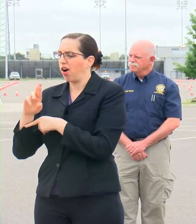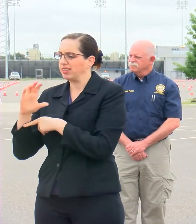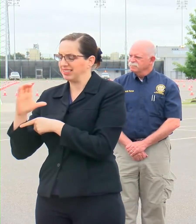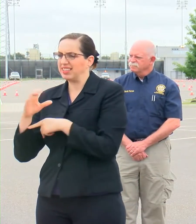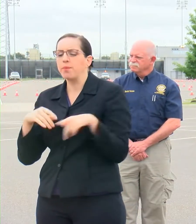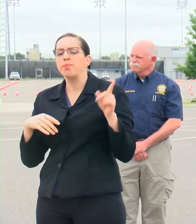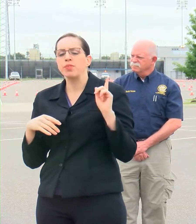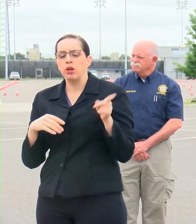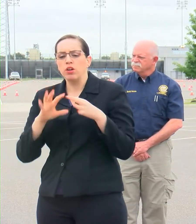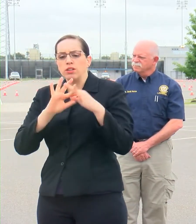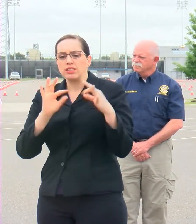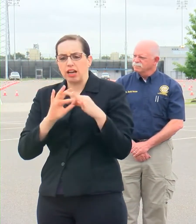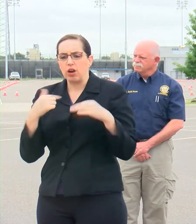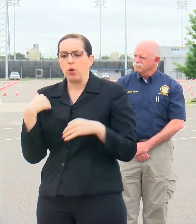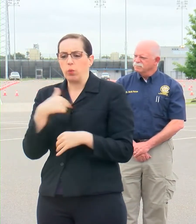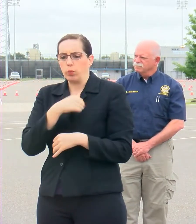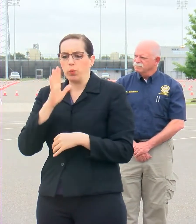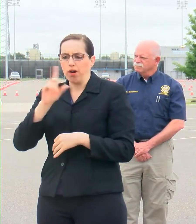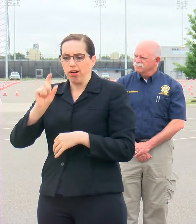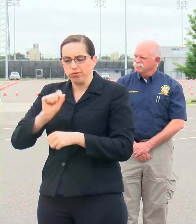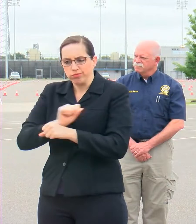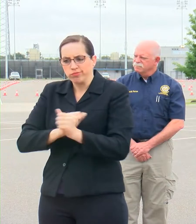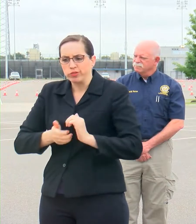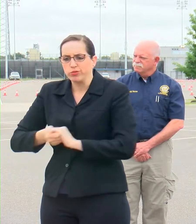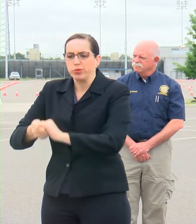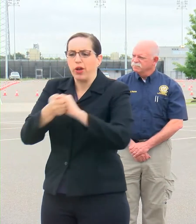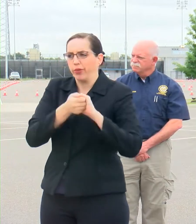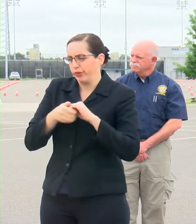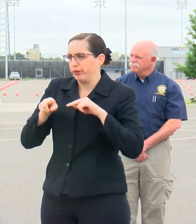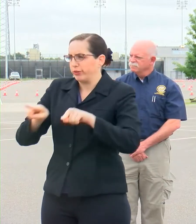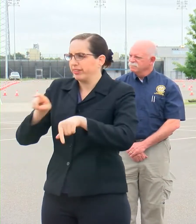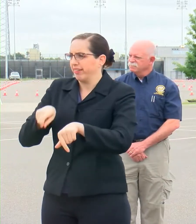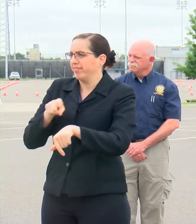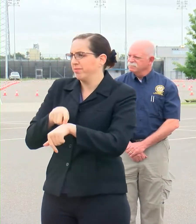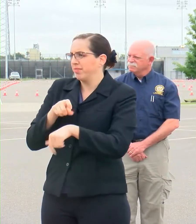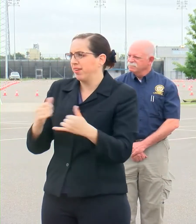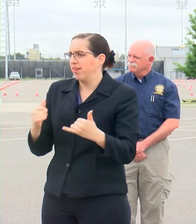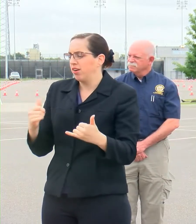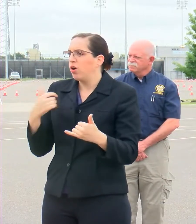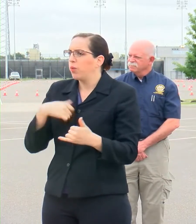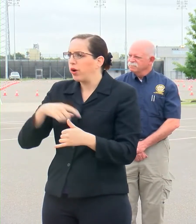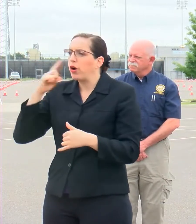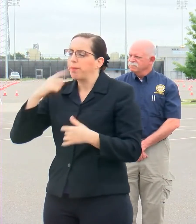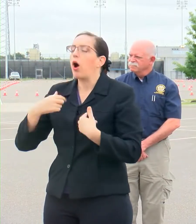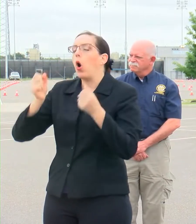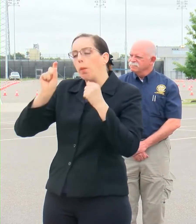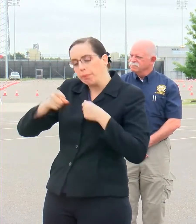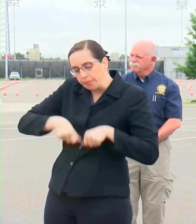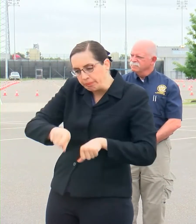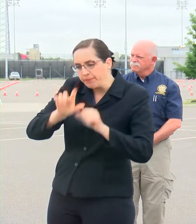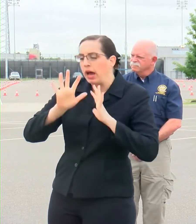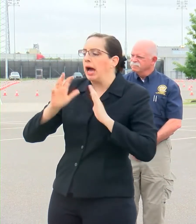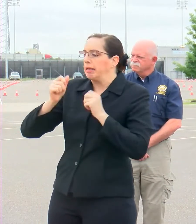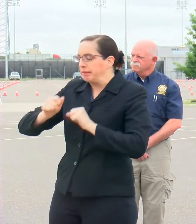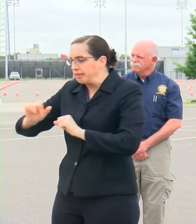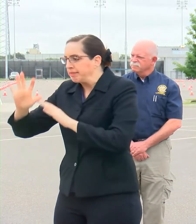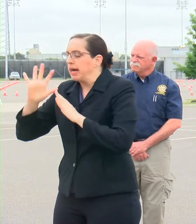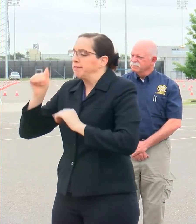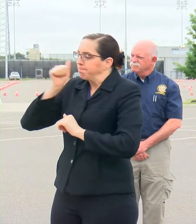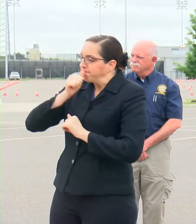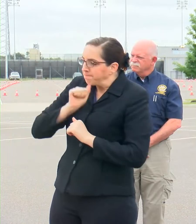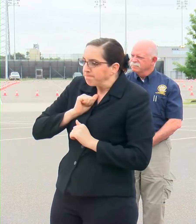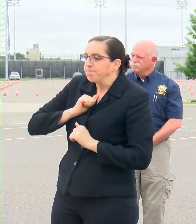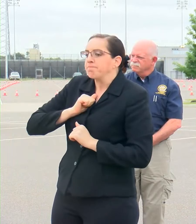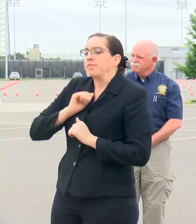Mayor, you have indicated that we will need to work together during this time. We've heard the talk about sacrifices that need to be made. This said,